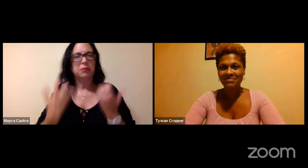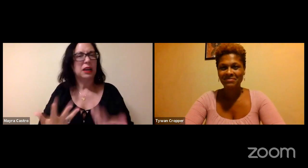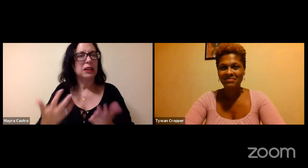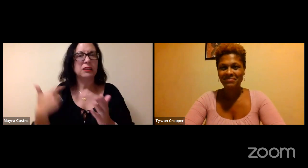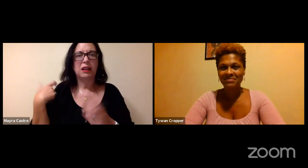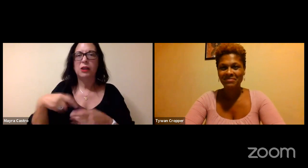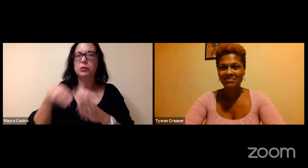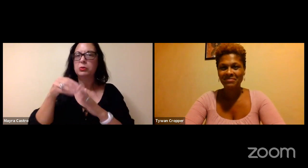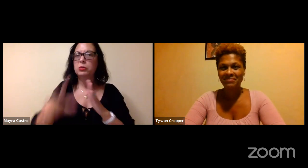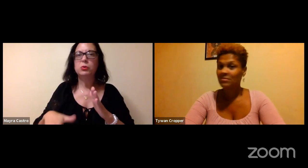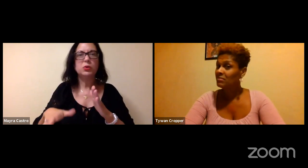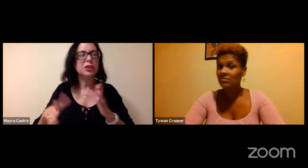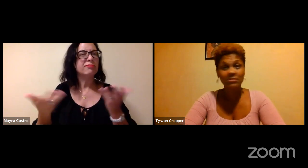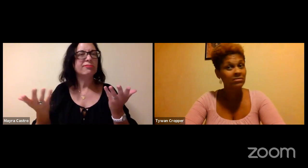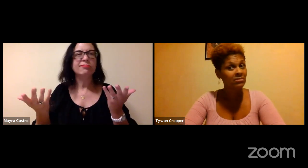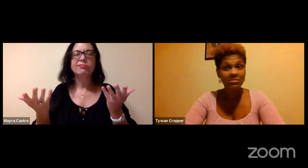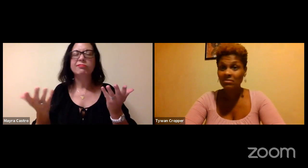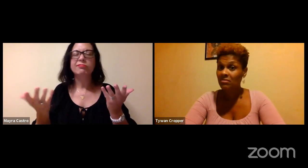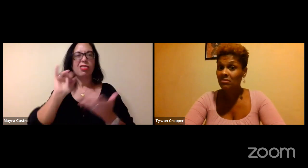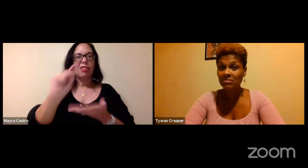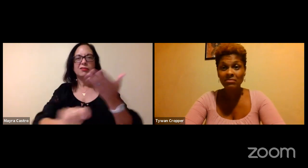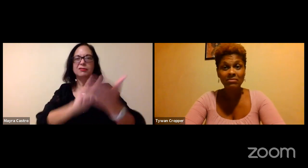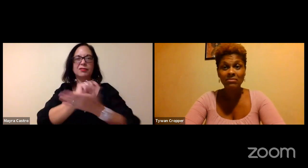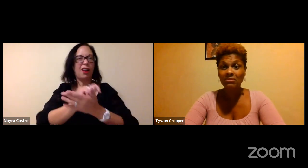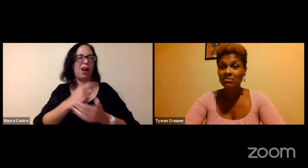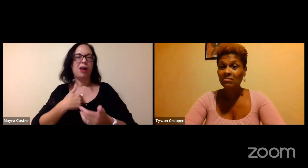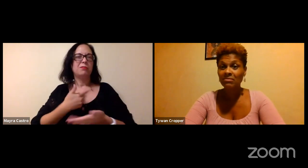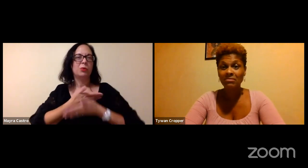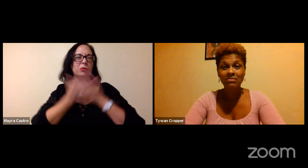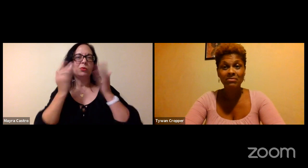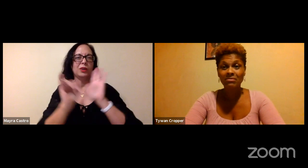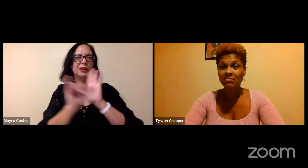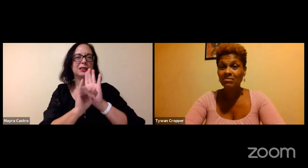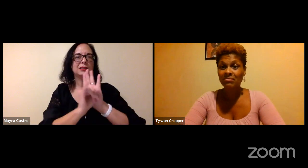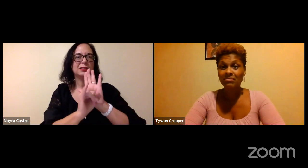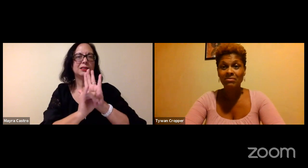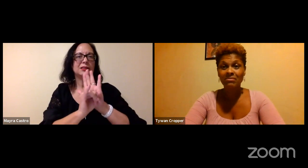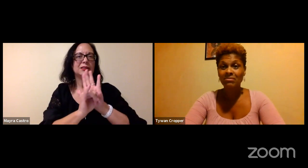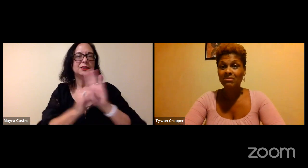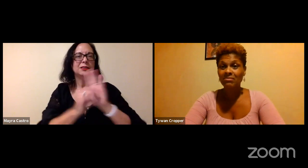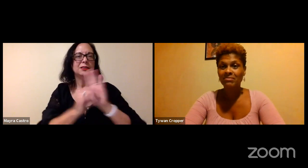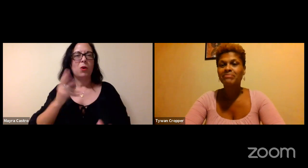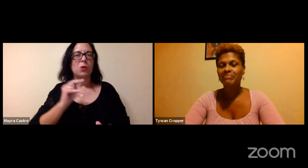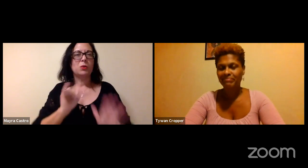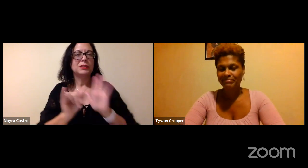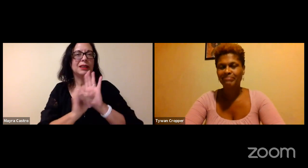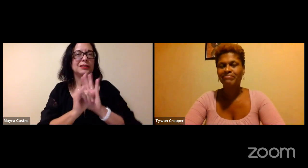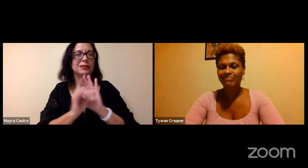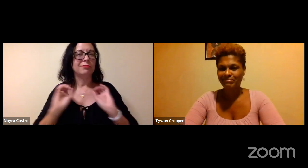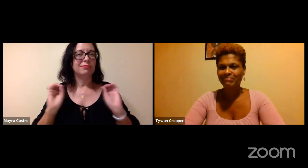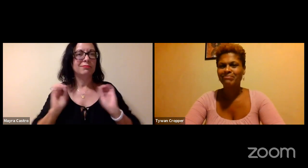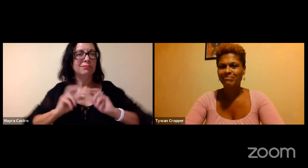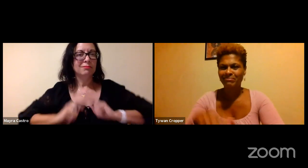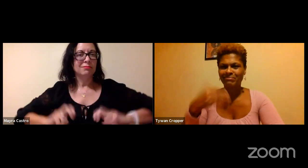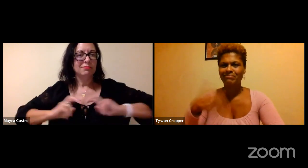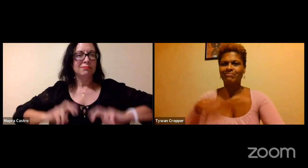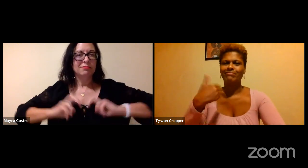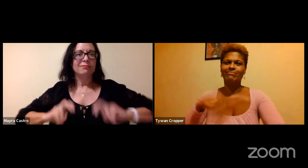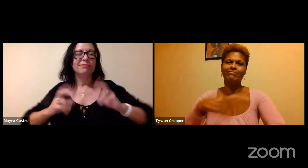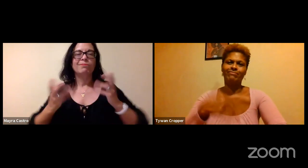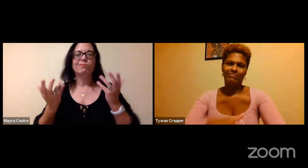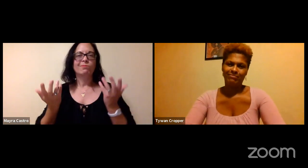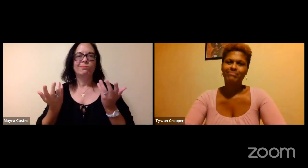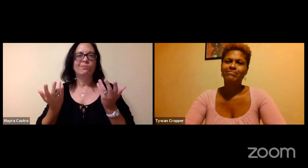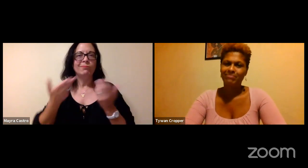There were not many Latino students in the high school that I graduated at that time. So I really didn't have a sense